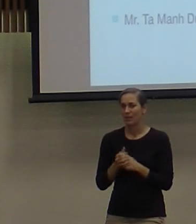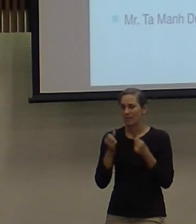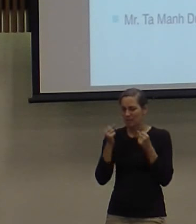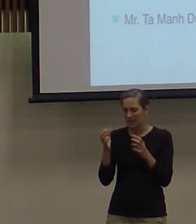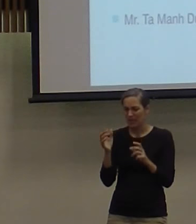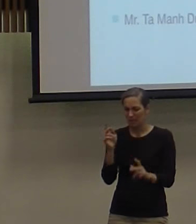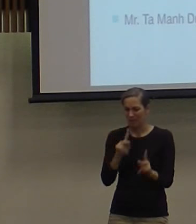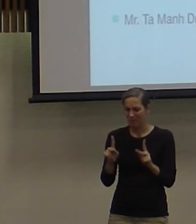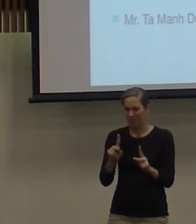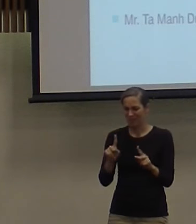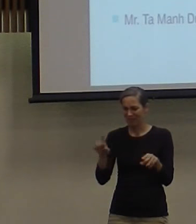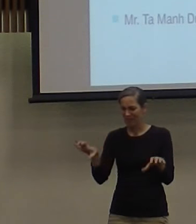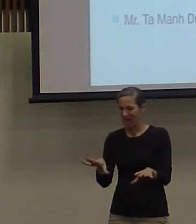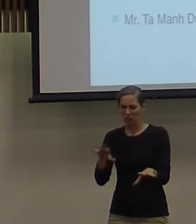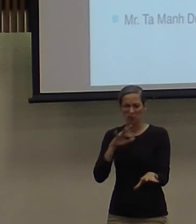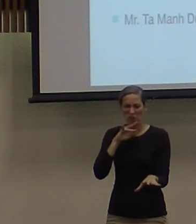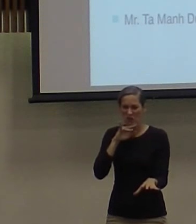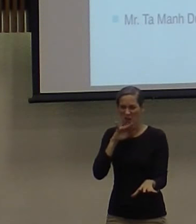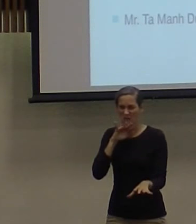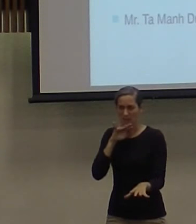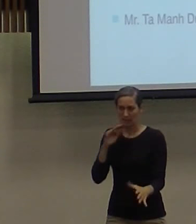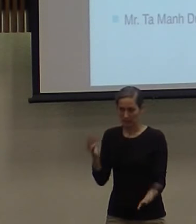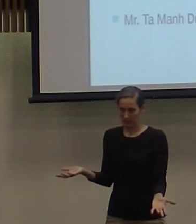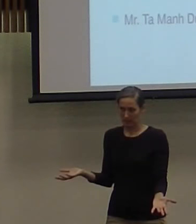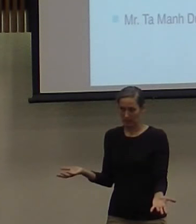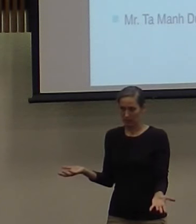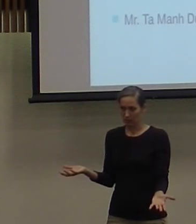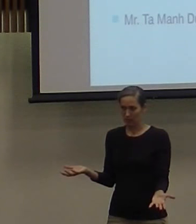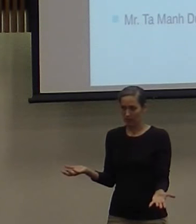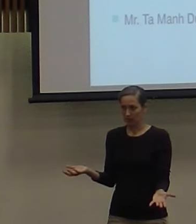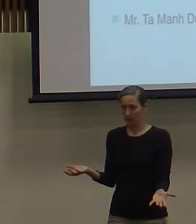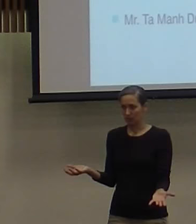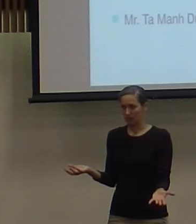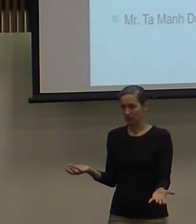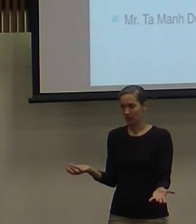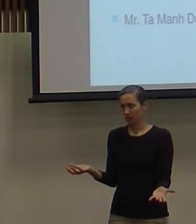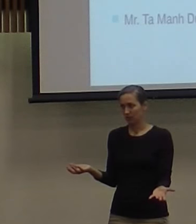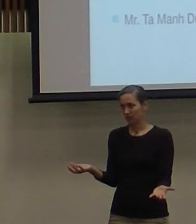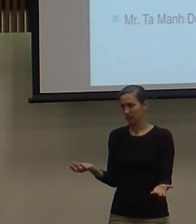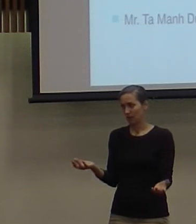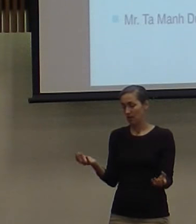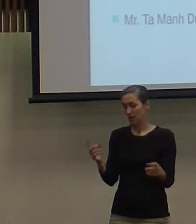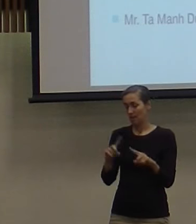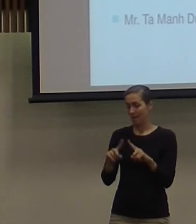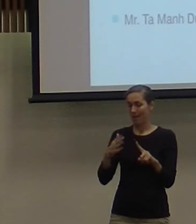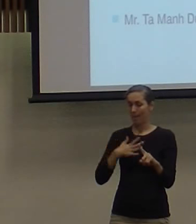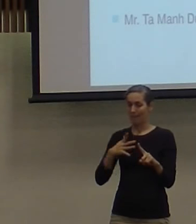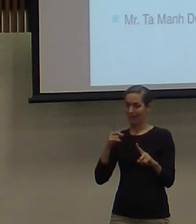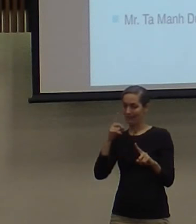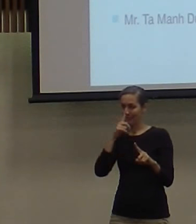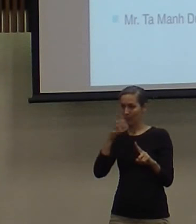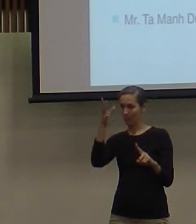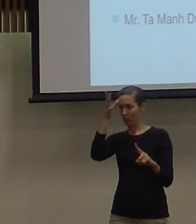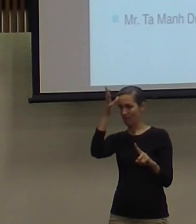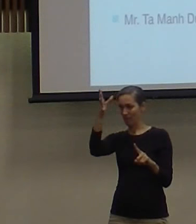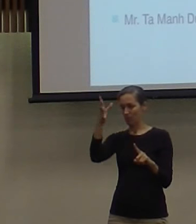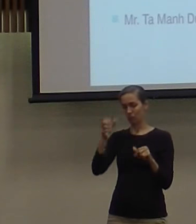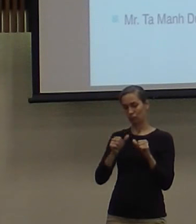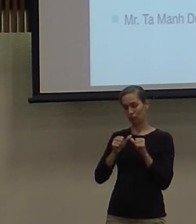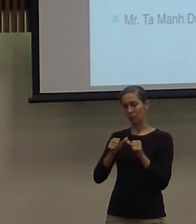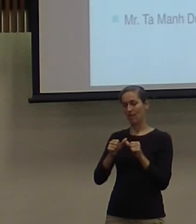acting corruptly in the sense that they try to see the church property, all kinds of things. But my step grandfather, he was